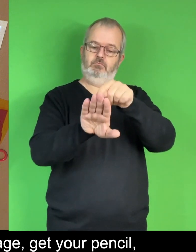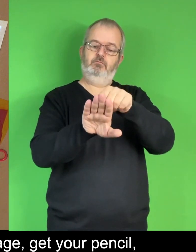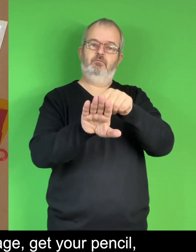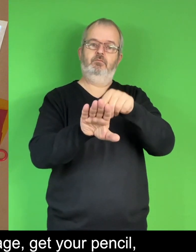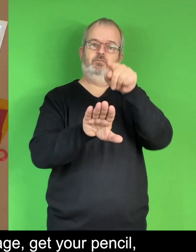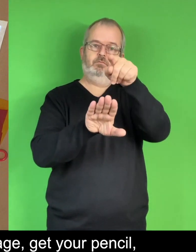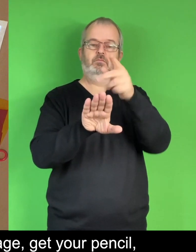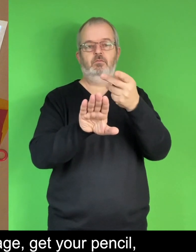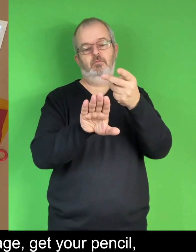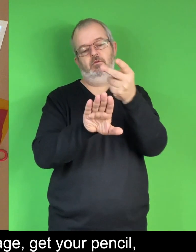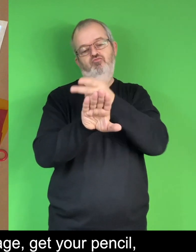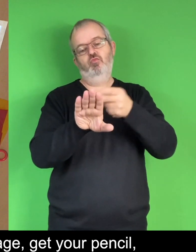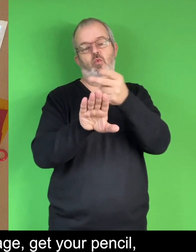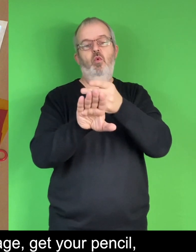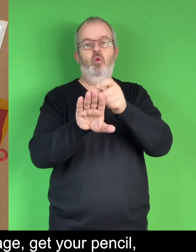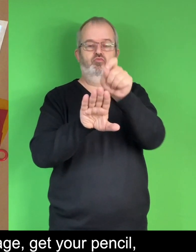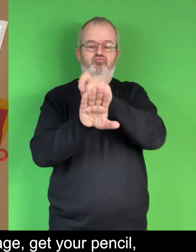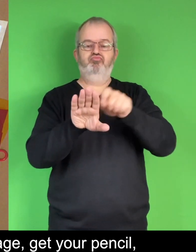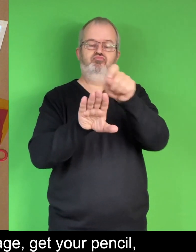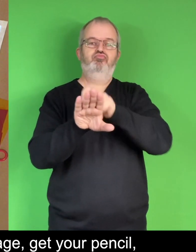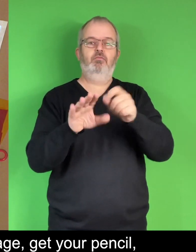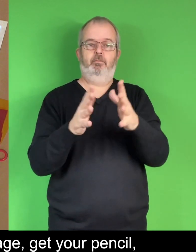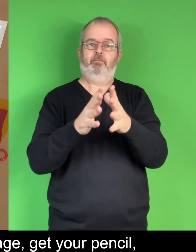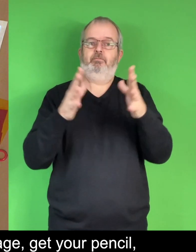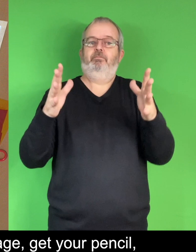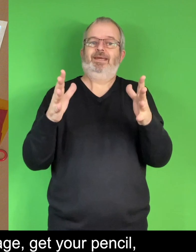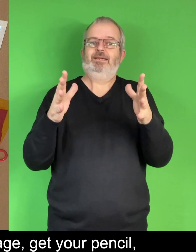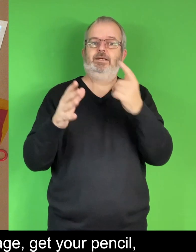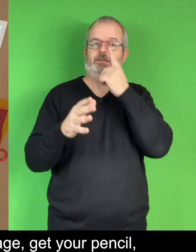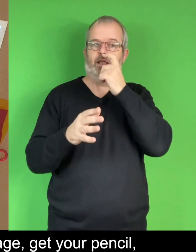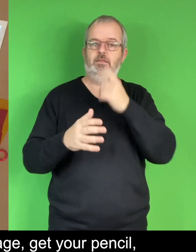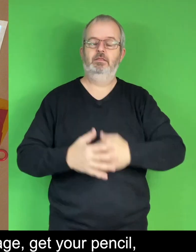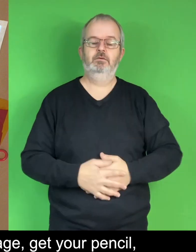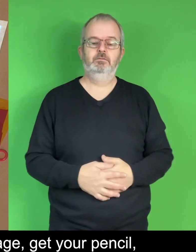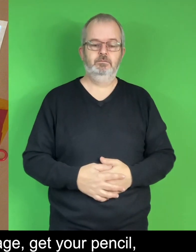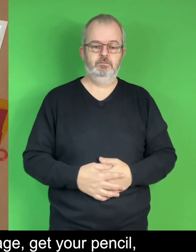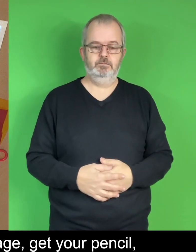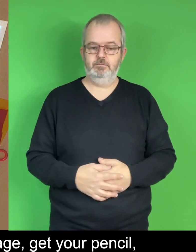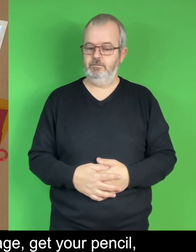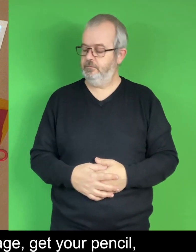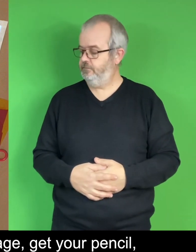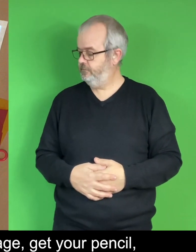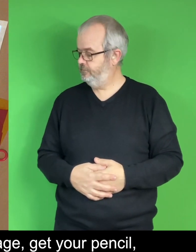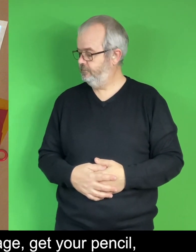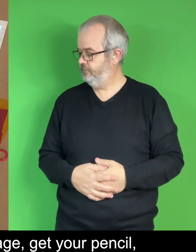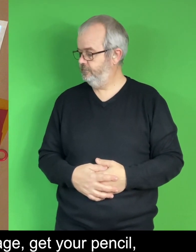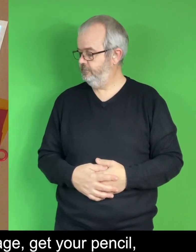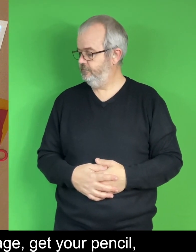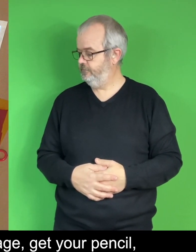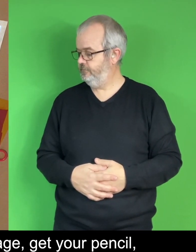Jimmy image, get your pencil, draw your family member as big as you can.